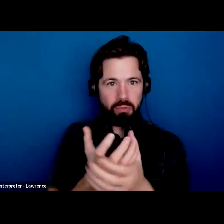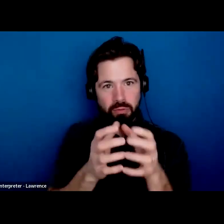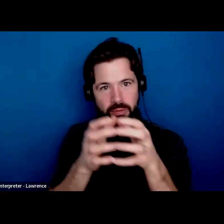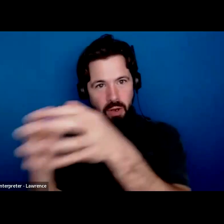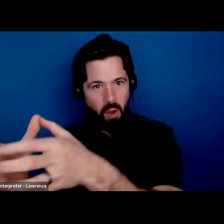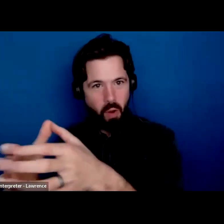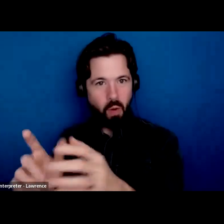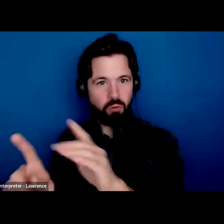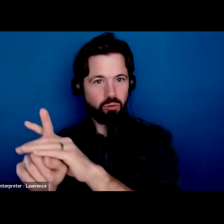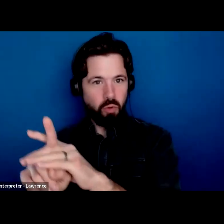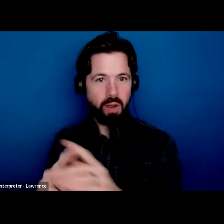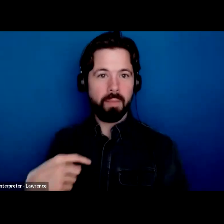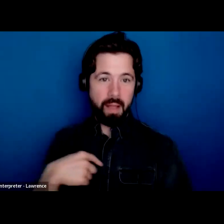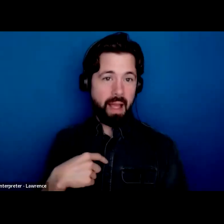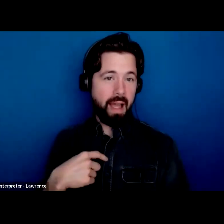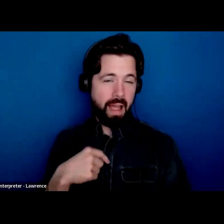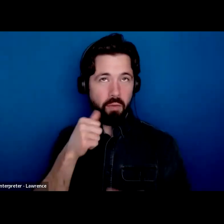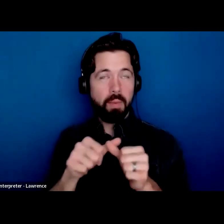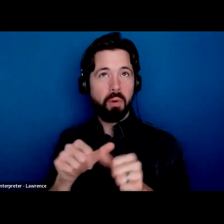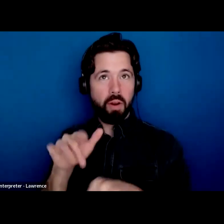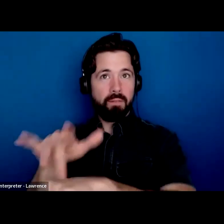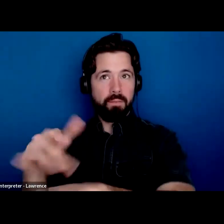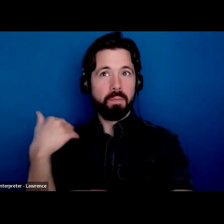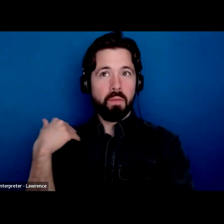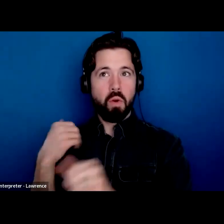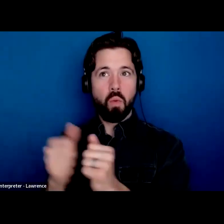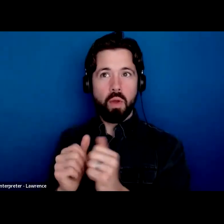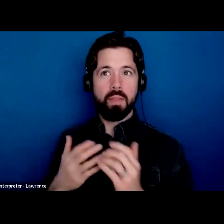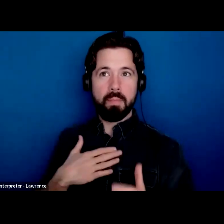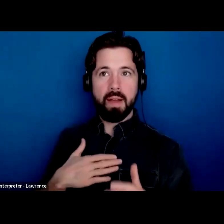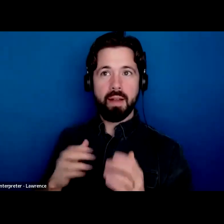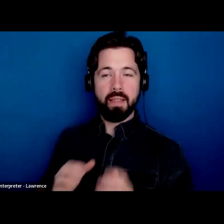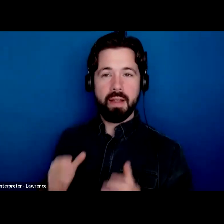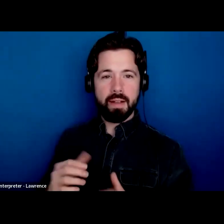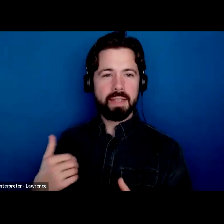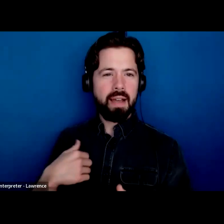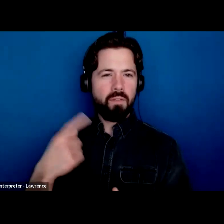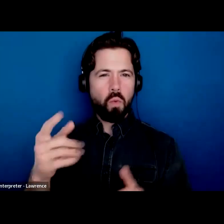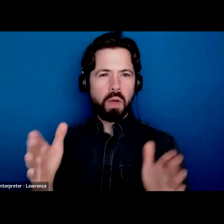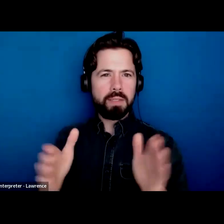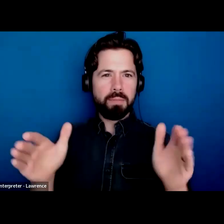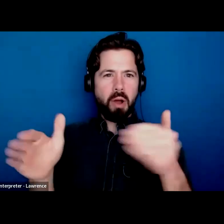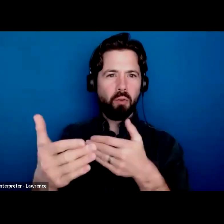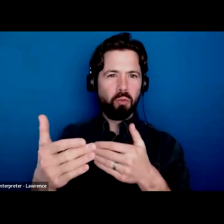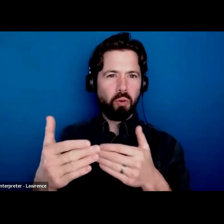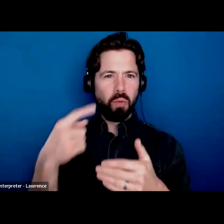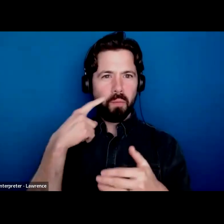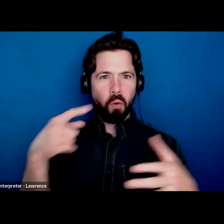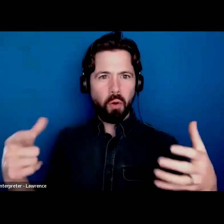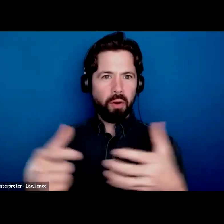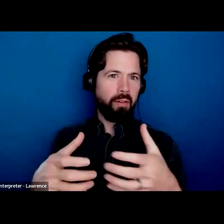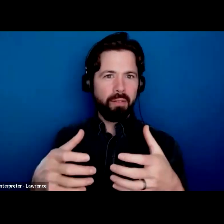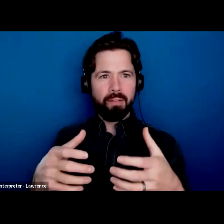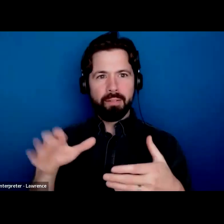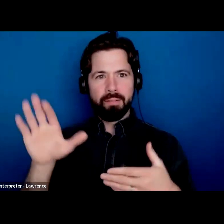a ton of clients, and I heard they used, or I kind of saw that they used the small hearing room, which is a huge bummer for you guys, because that